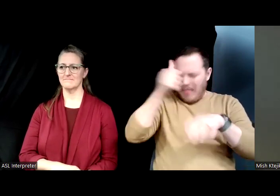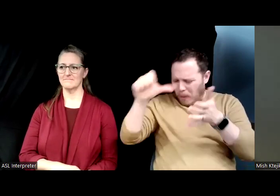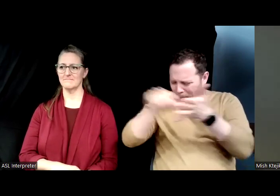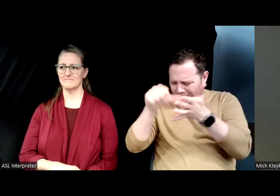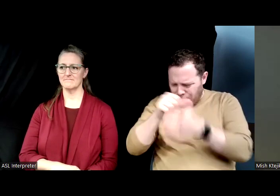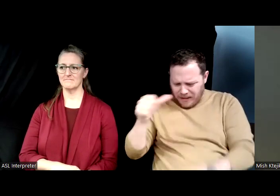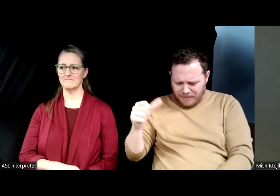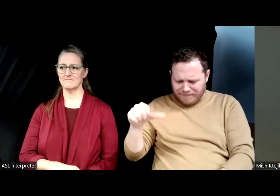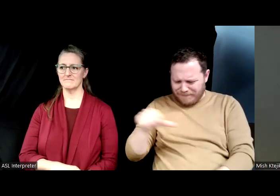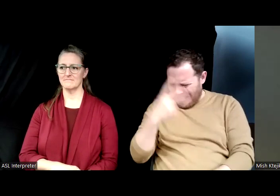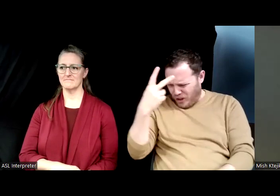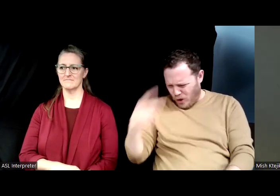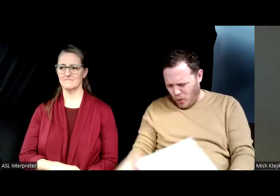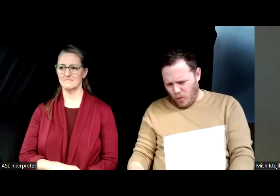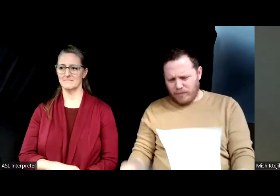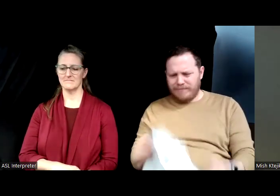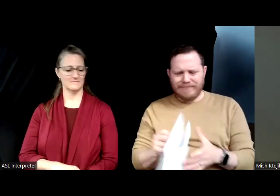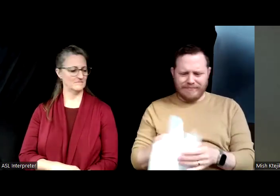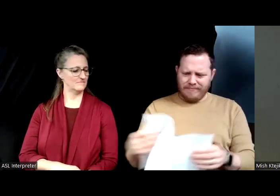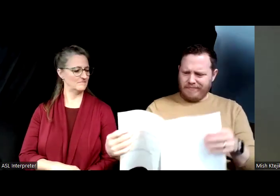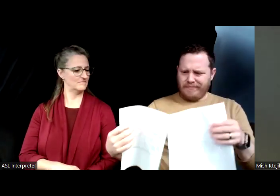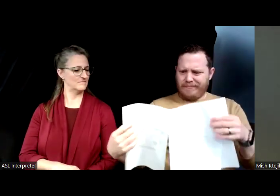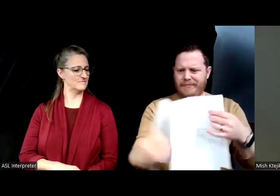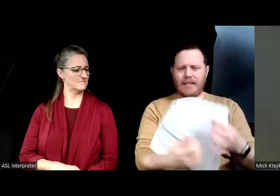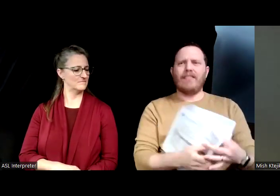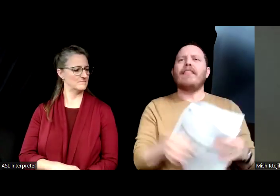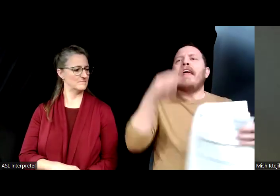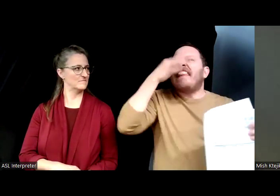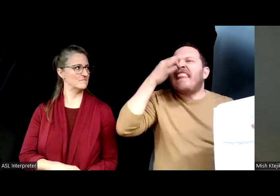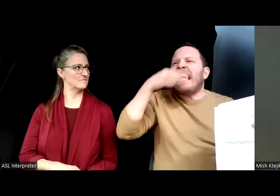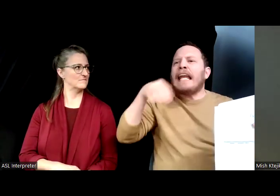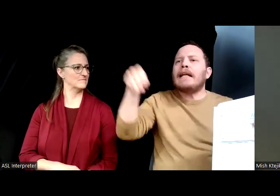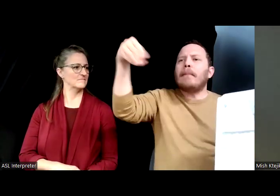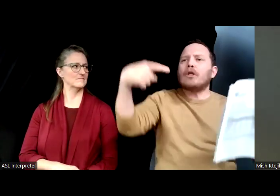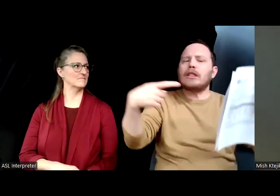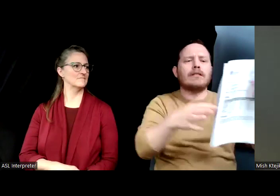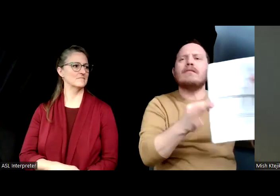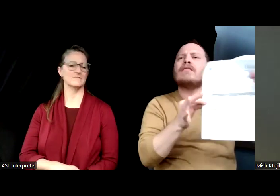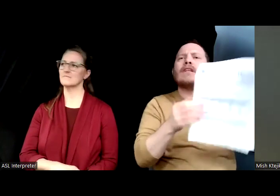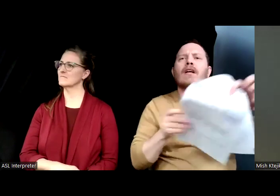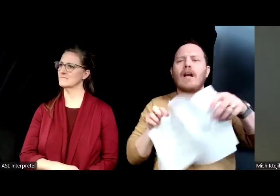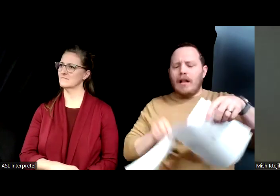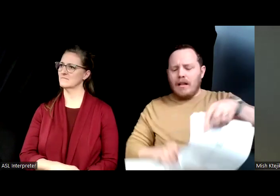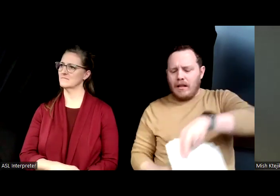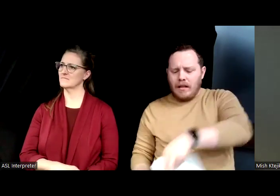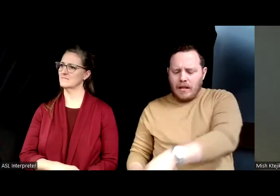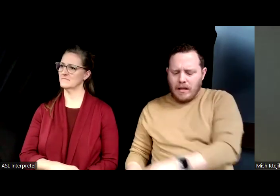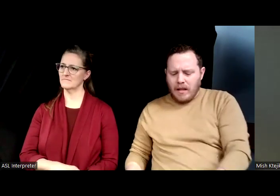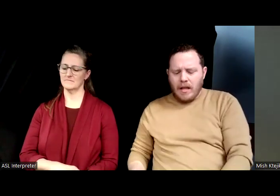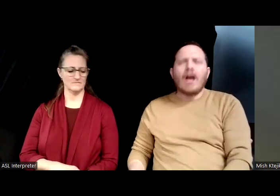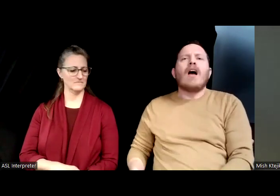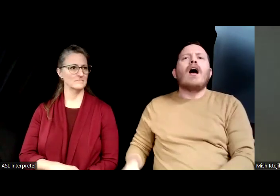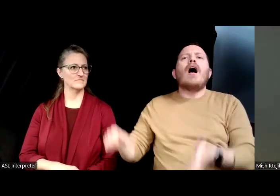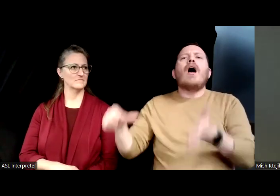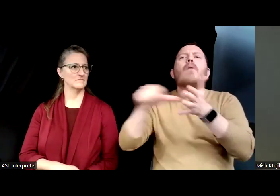it seems like, I think on page 2, on the other page, page 2 of the thin packet that just has a